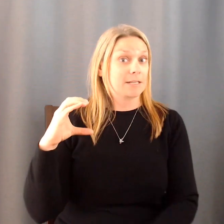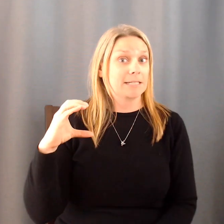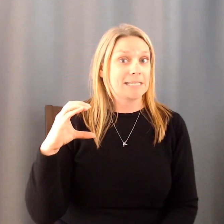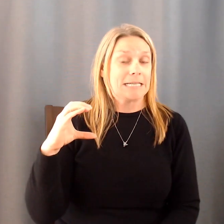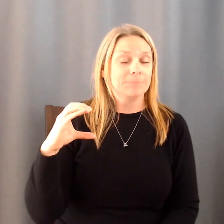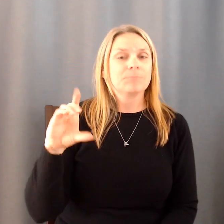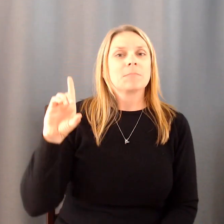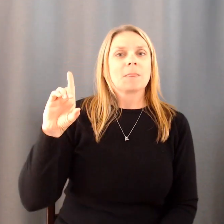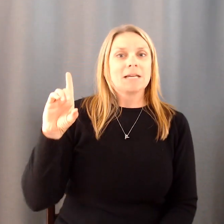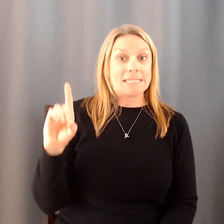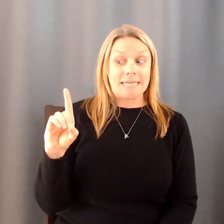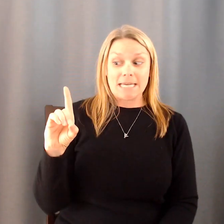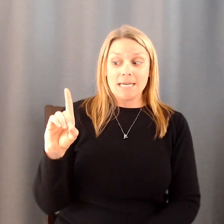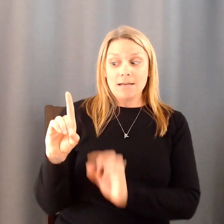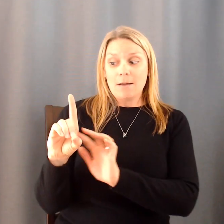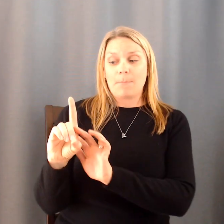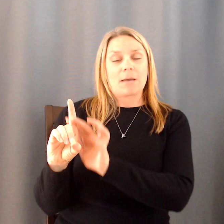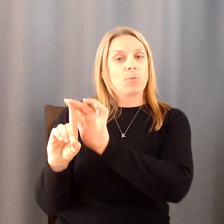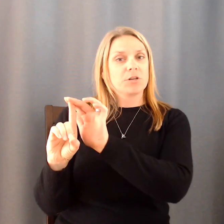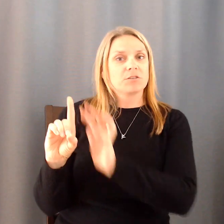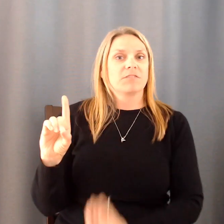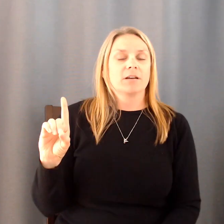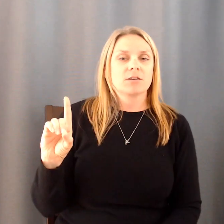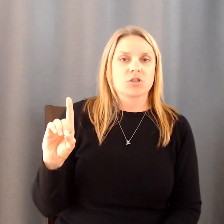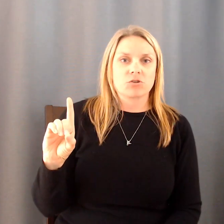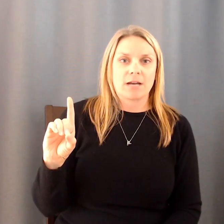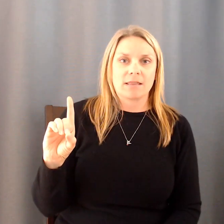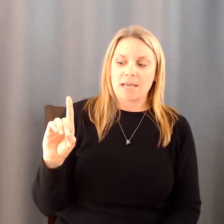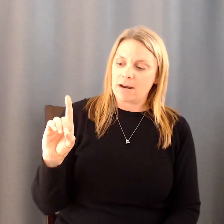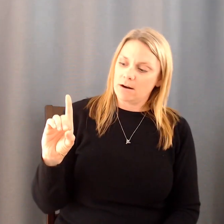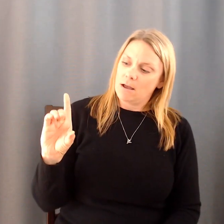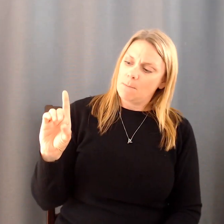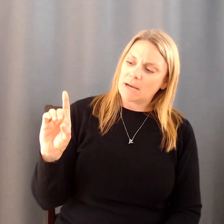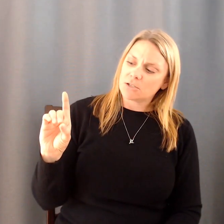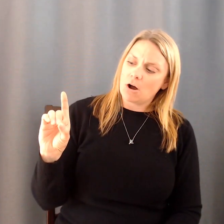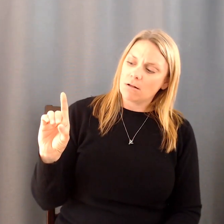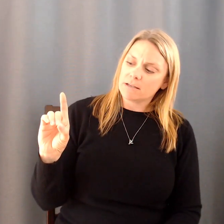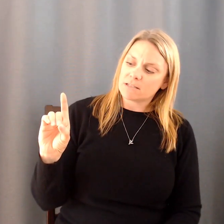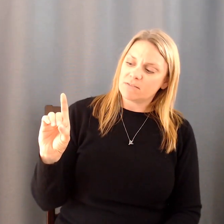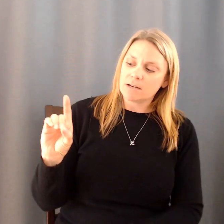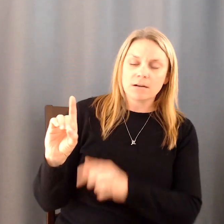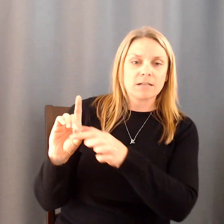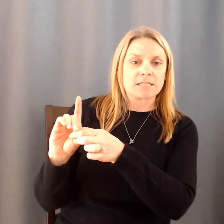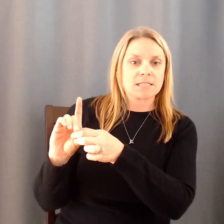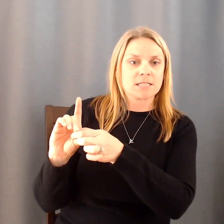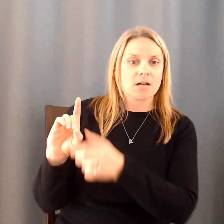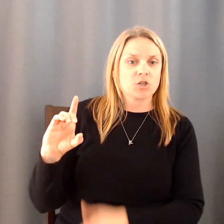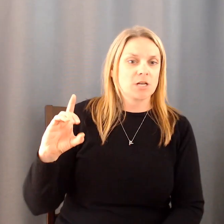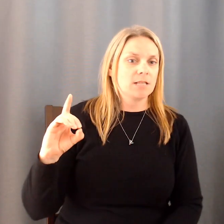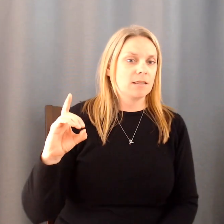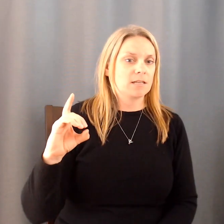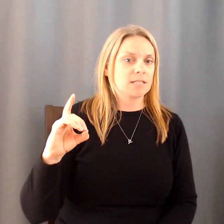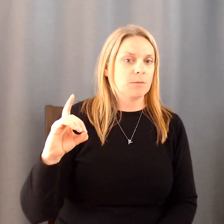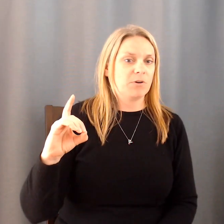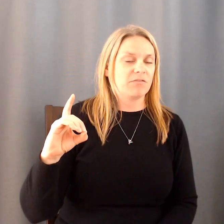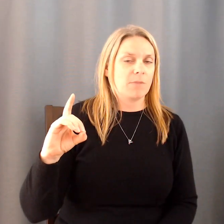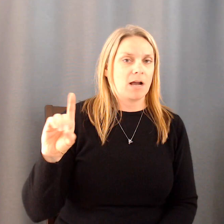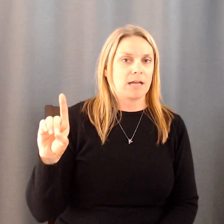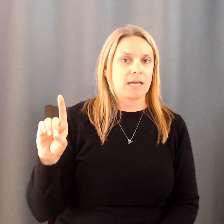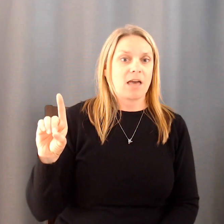C. D, my pointer finger is straight in the air. My tallest finger is touching the tip of my